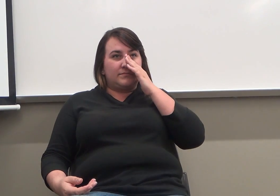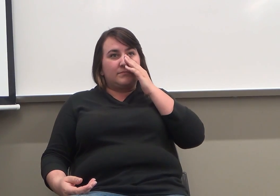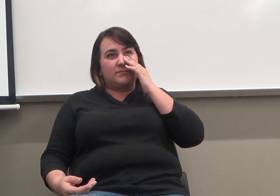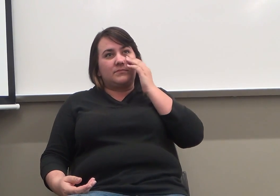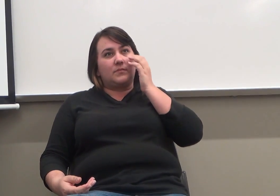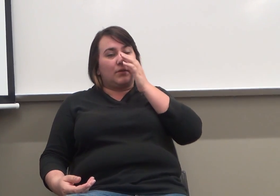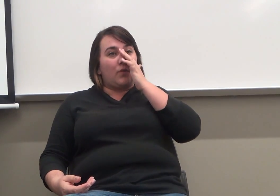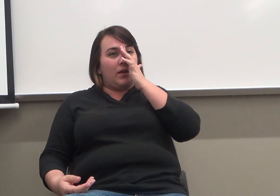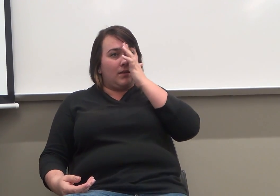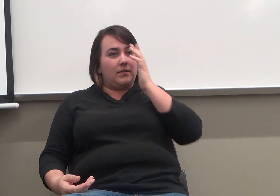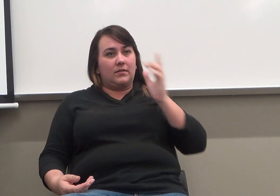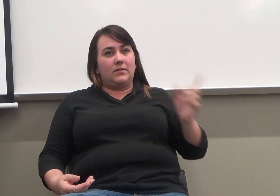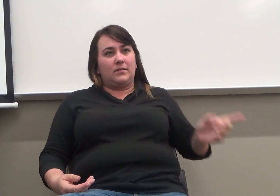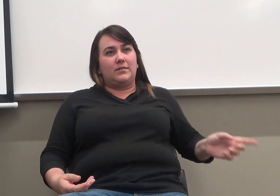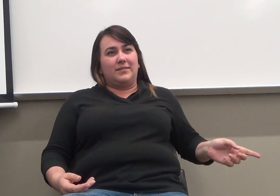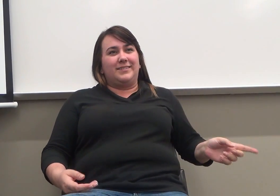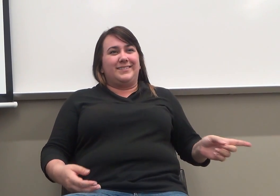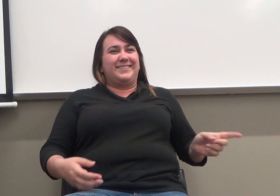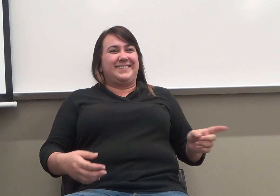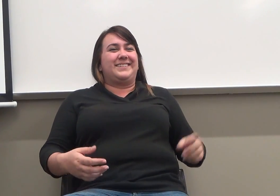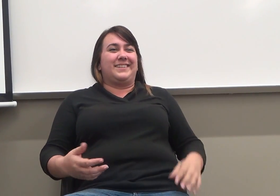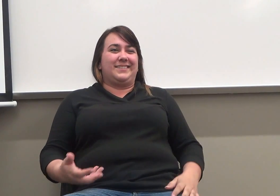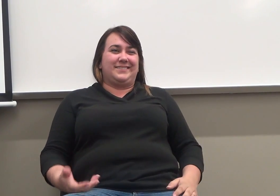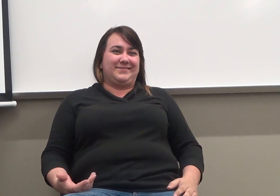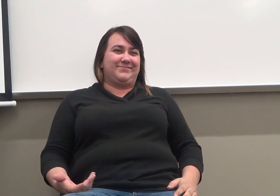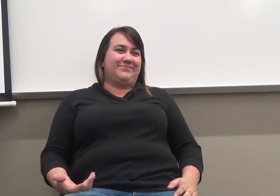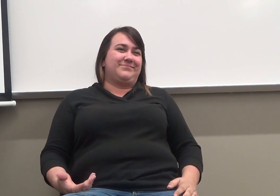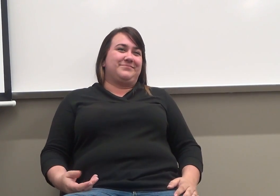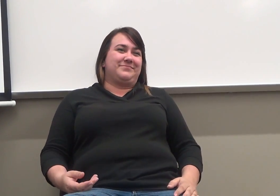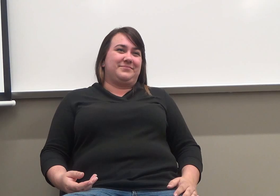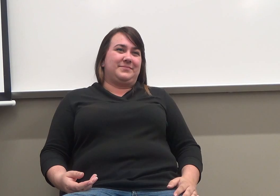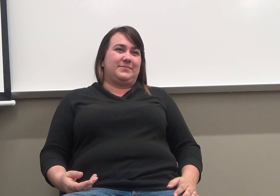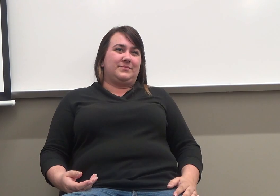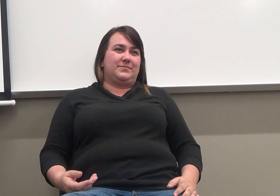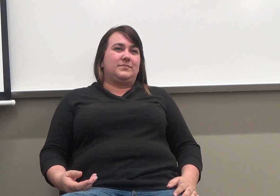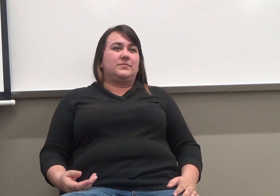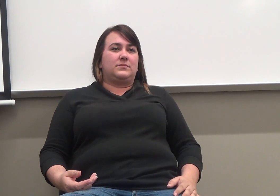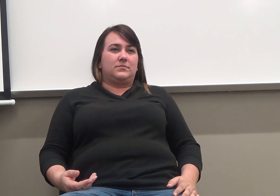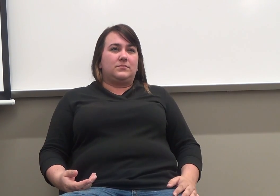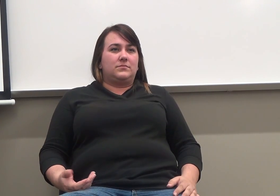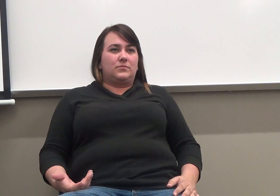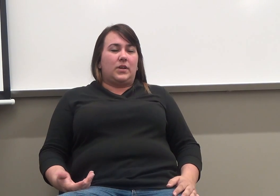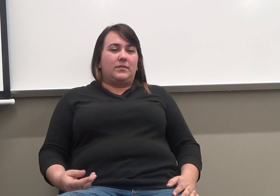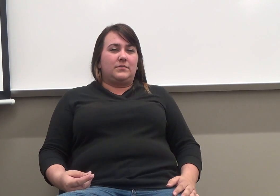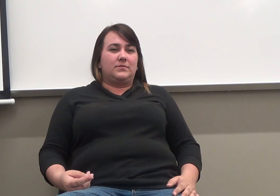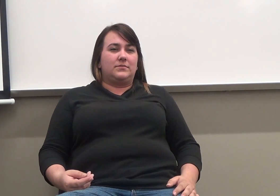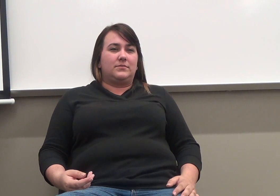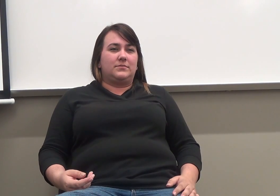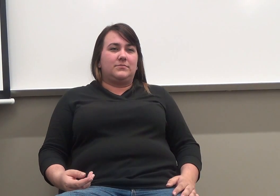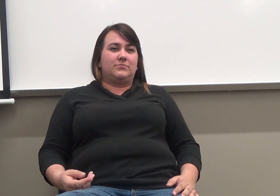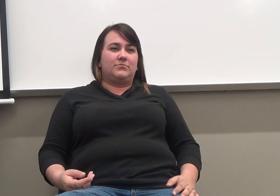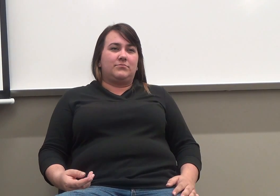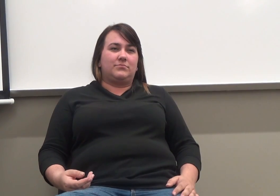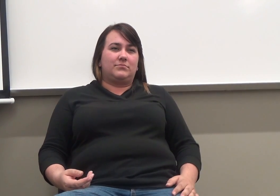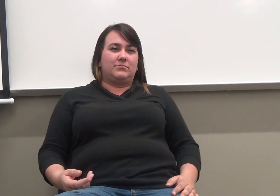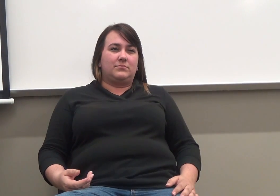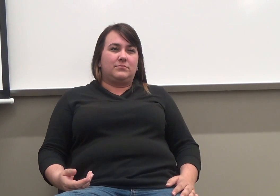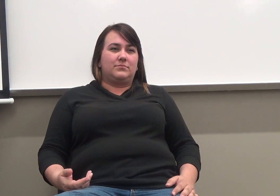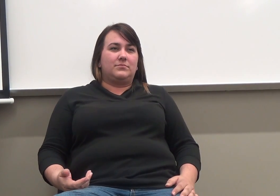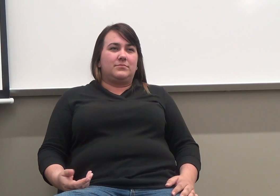I have one announcement, it looks like, and that is what I kind of